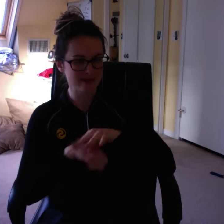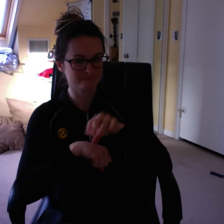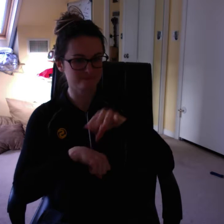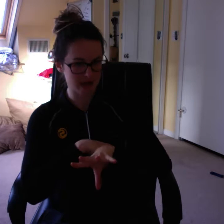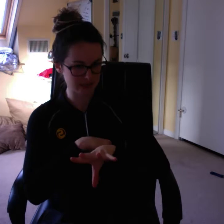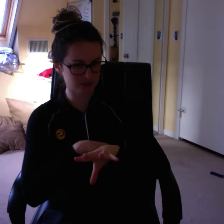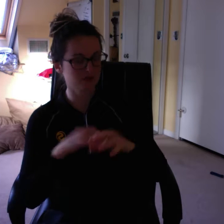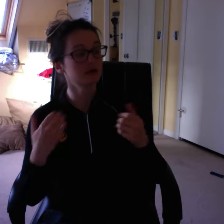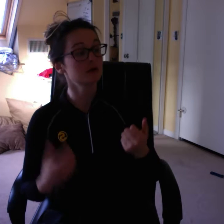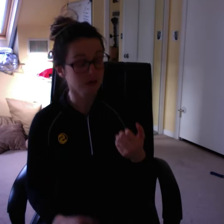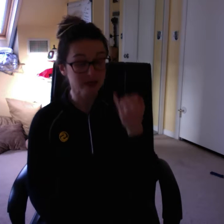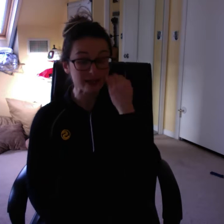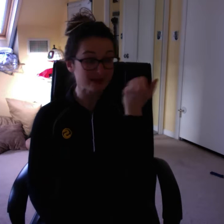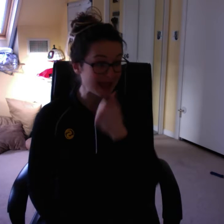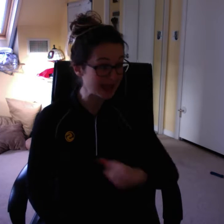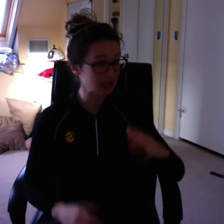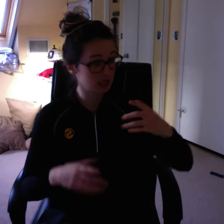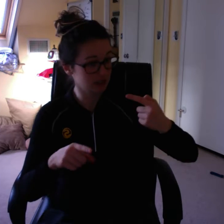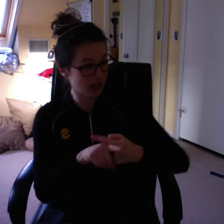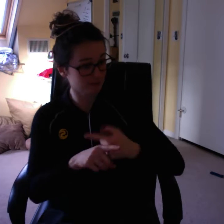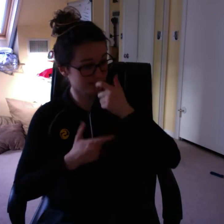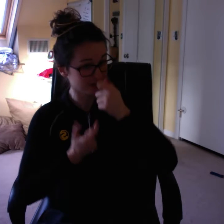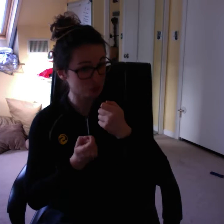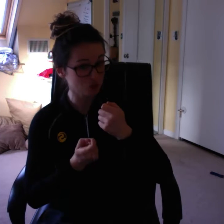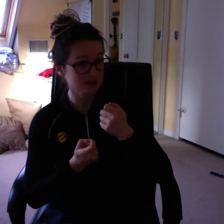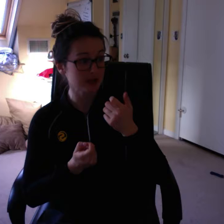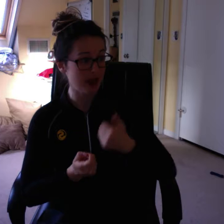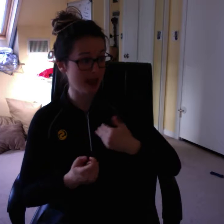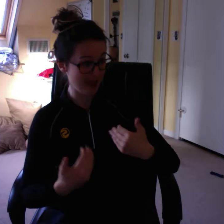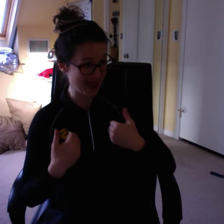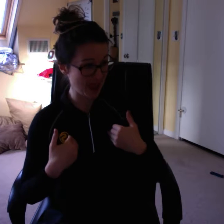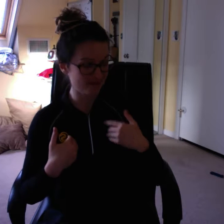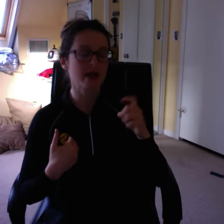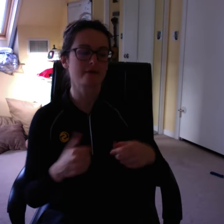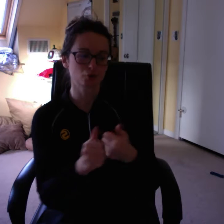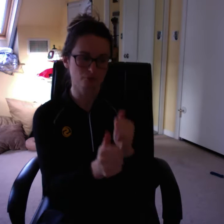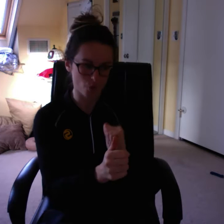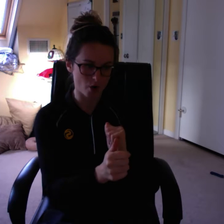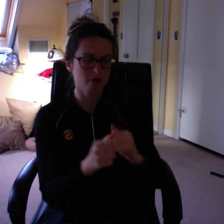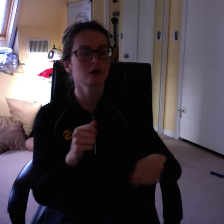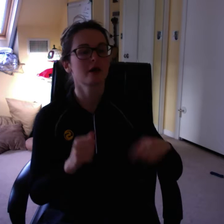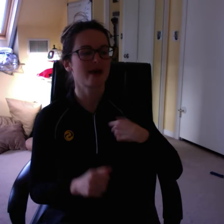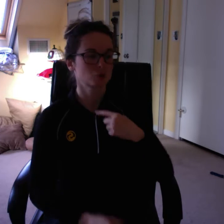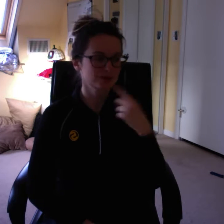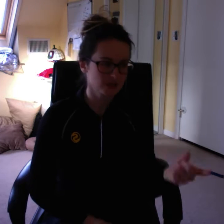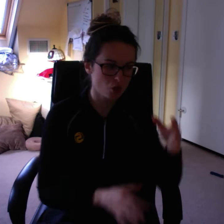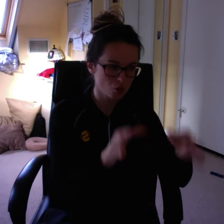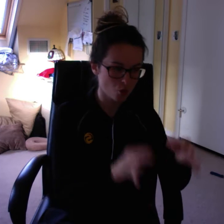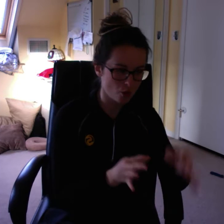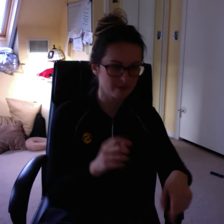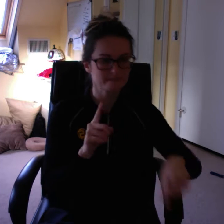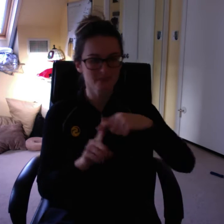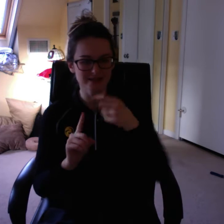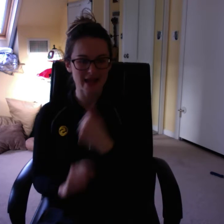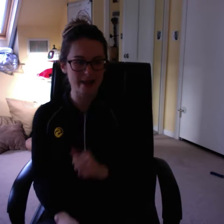court of any conflicts of interest I may have. To avoid any private communications with the parties to the